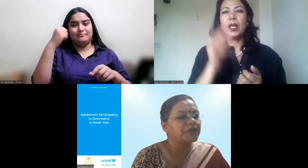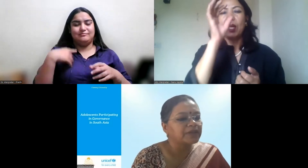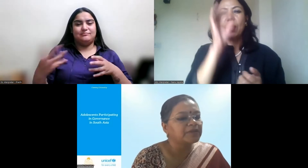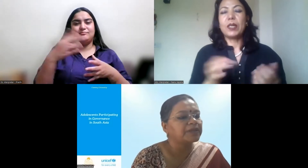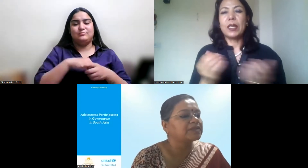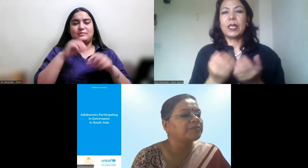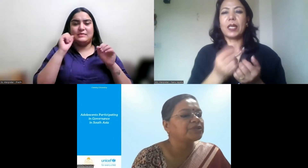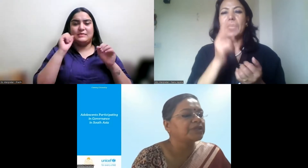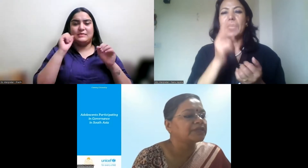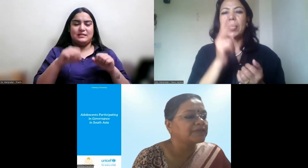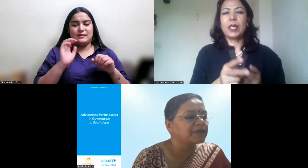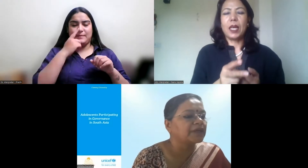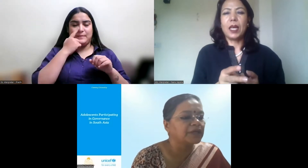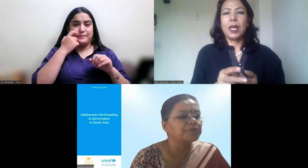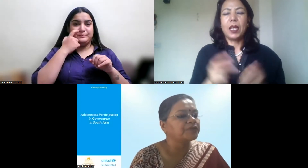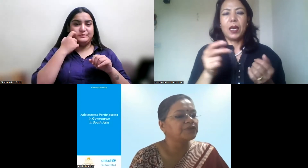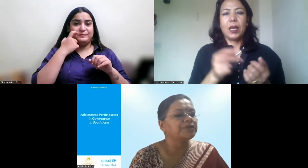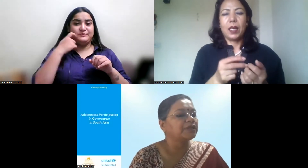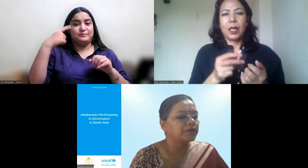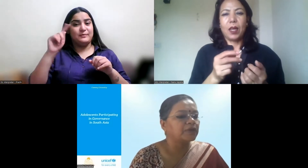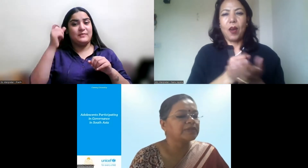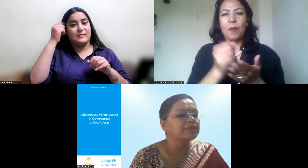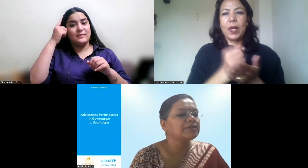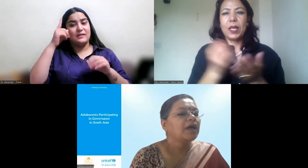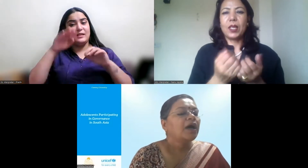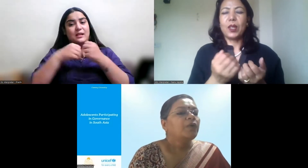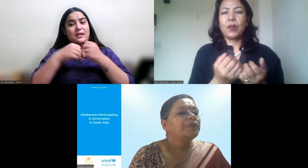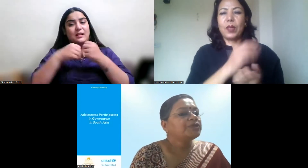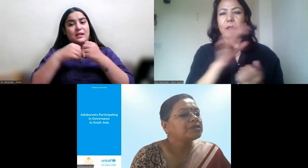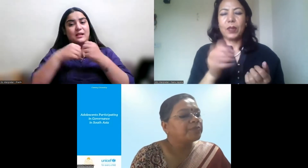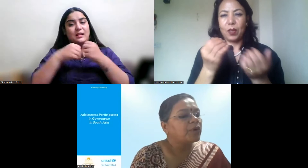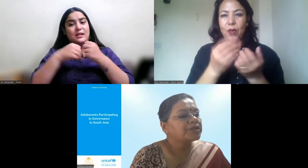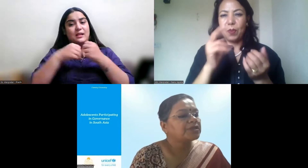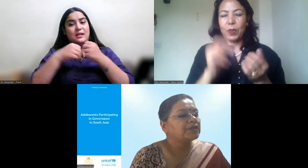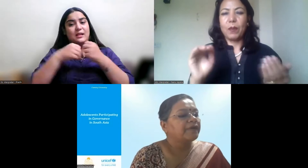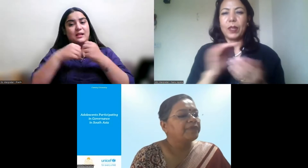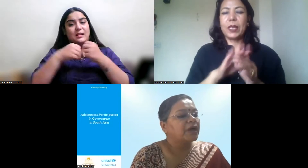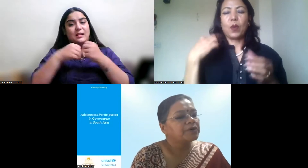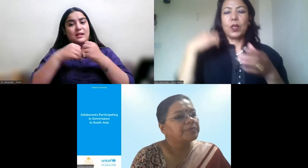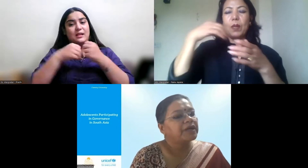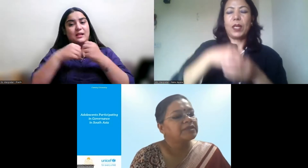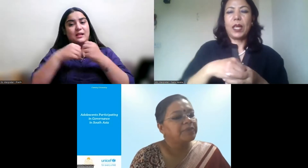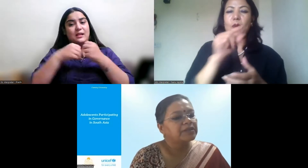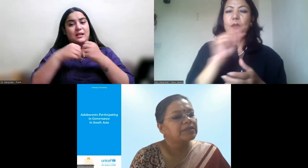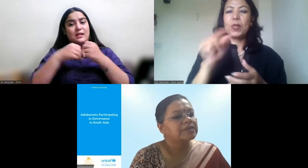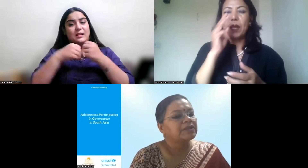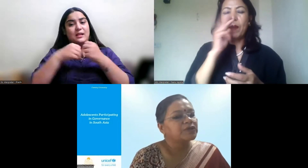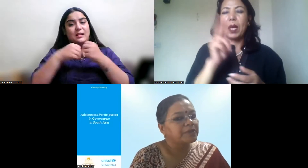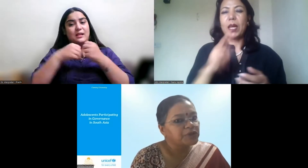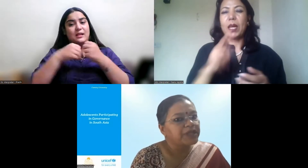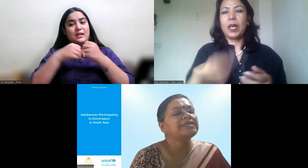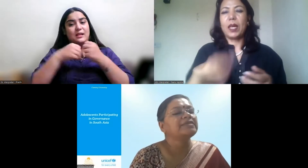towards strengthening participation and civic engagement of children and adolescents. We should support the counterparts and partners